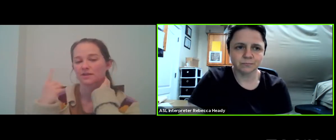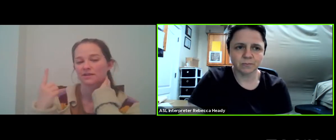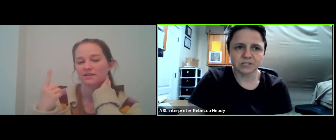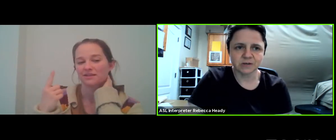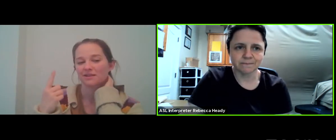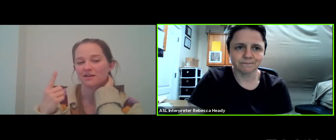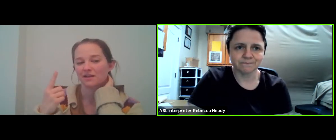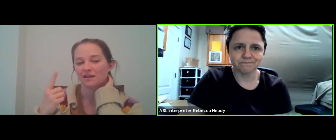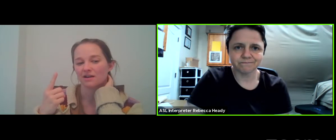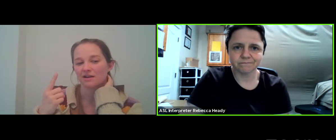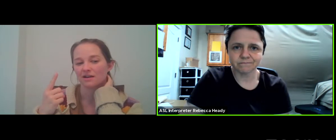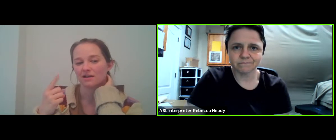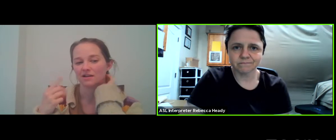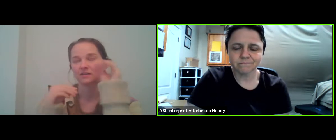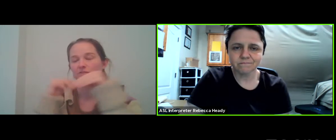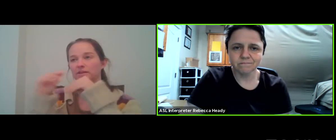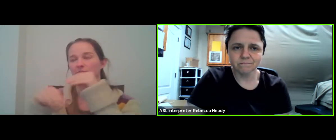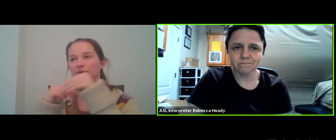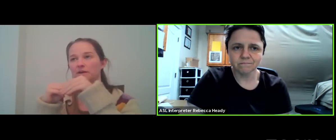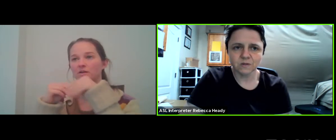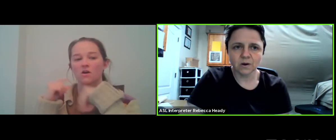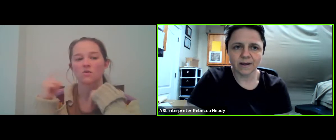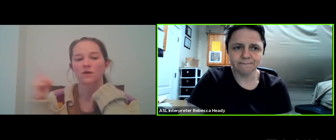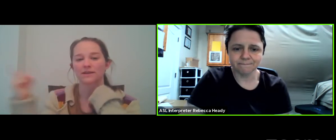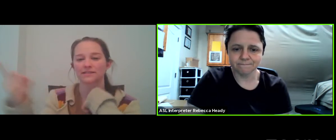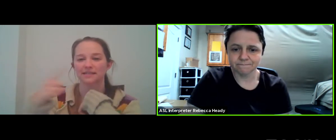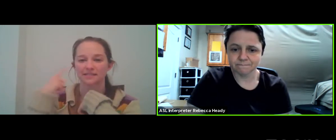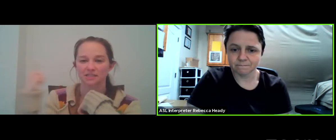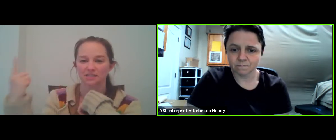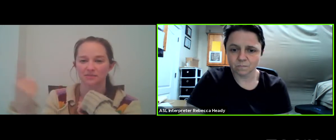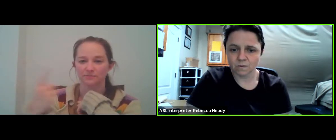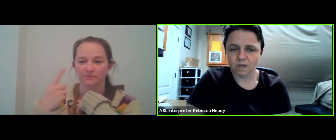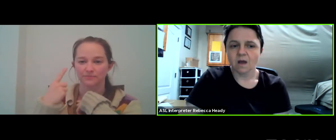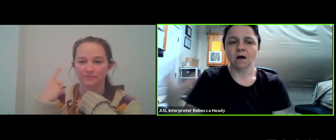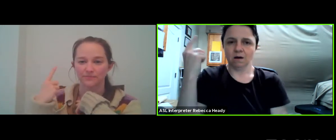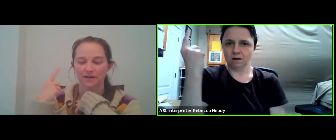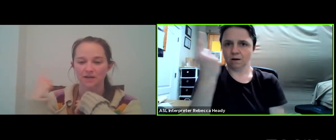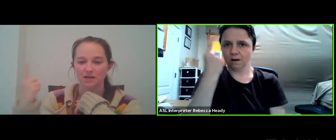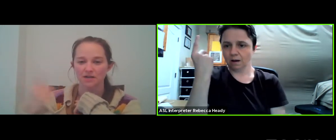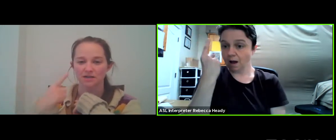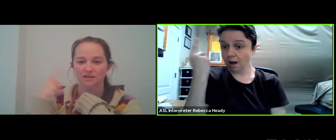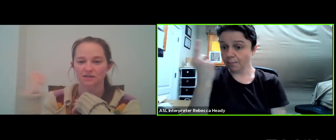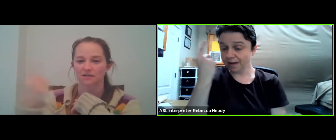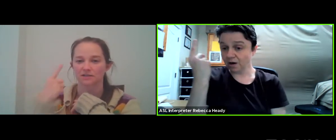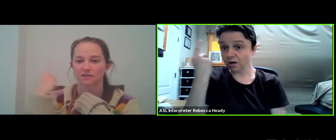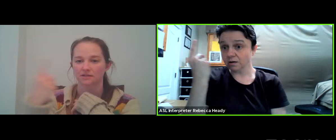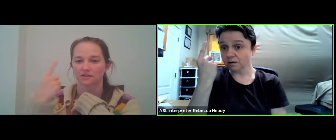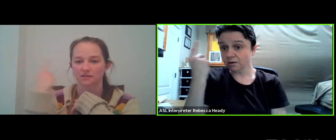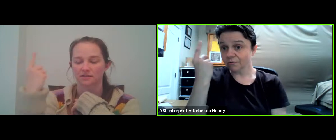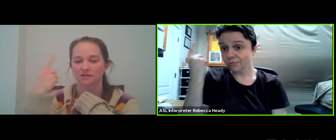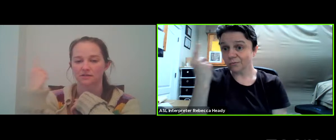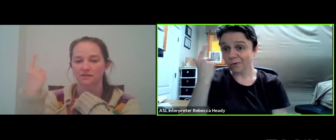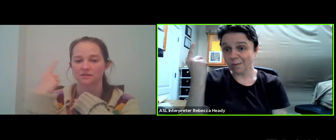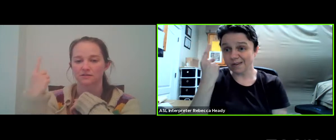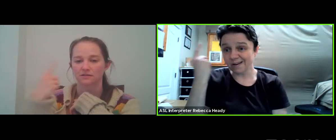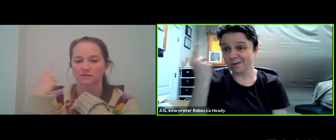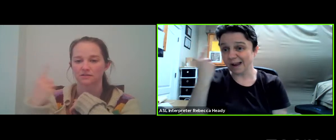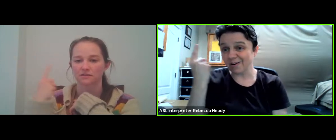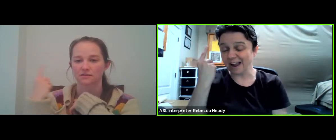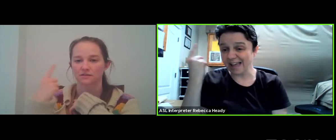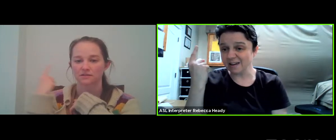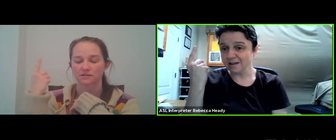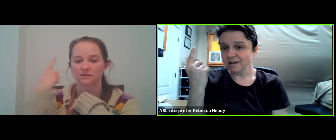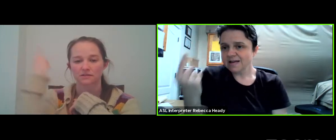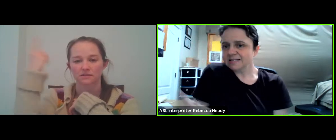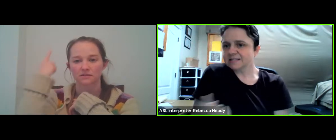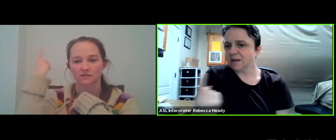So pretty much it. wait, okay. Always is just bigger. Up here, here